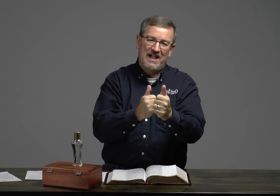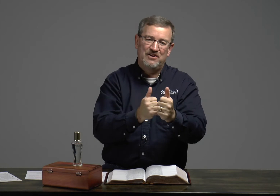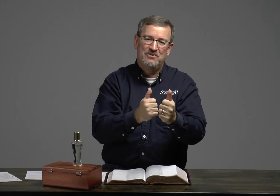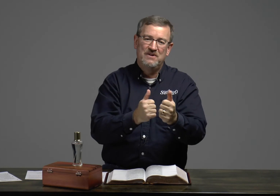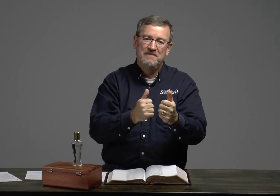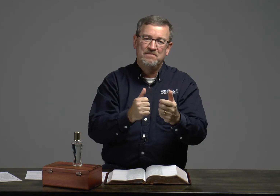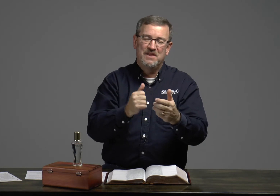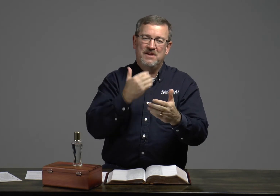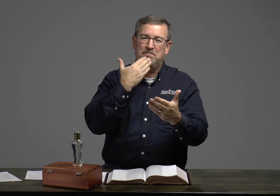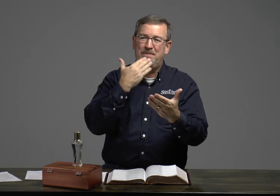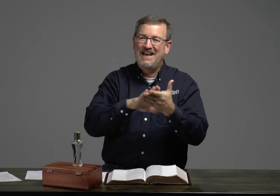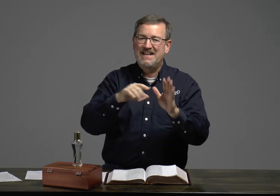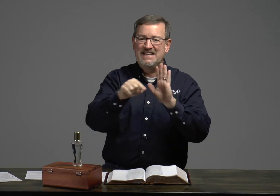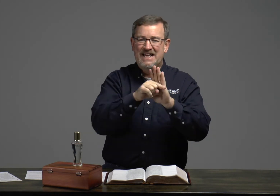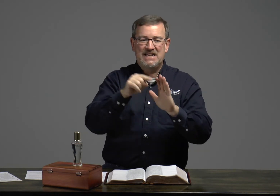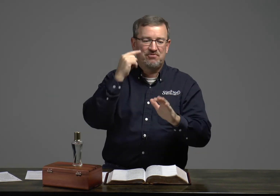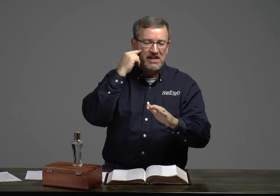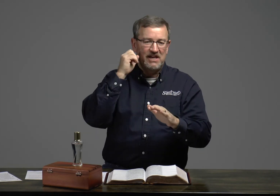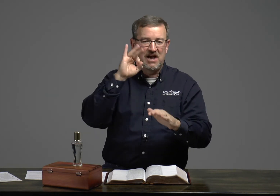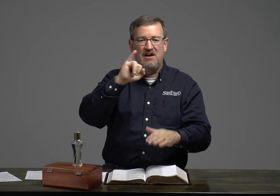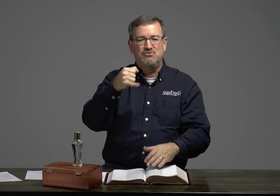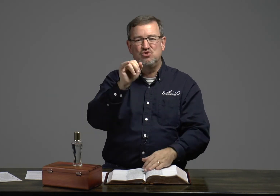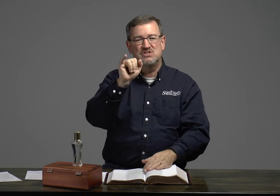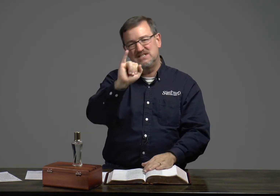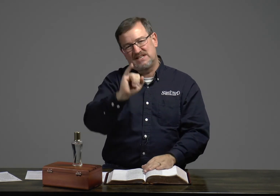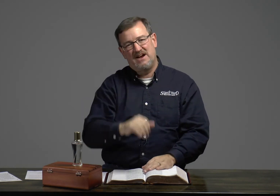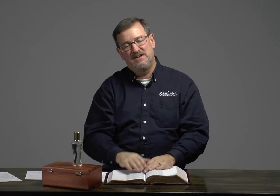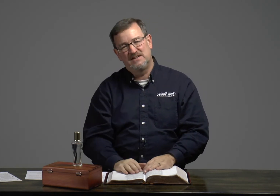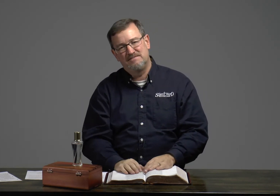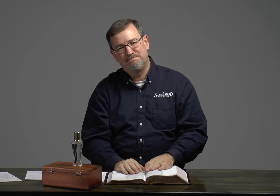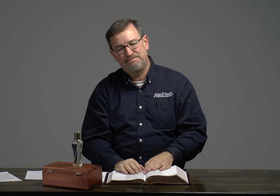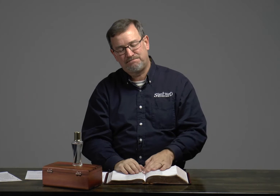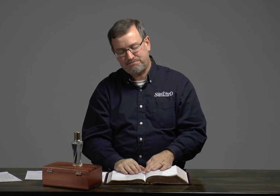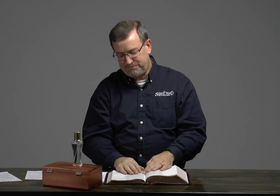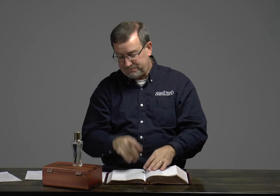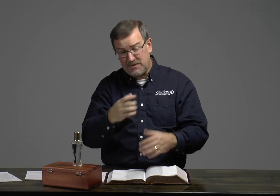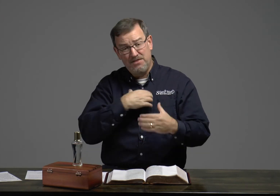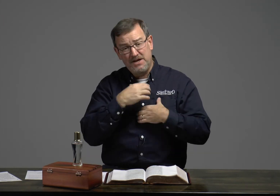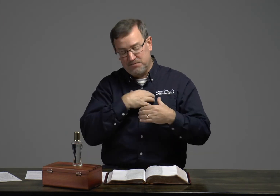follow the bad, negative thinking of Judas Iscariot. And they